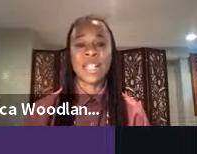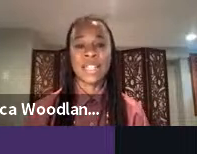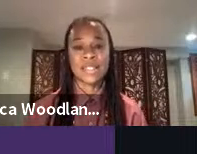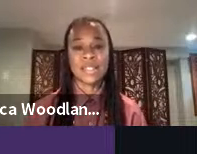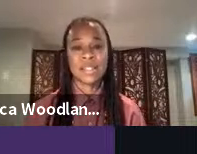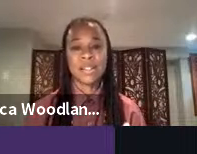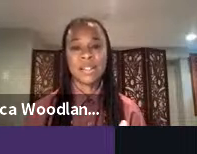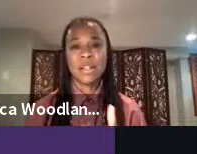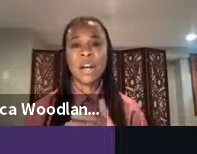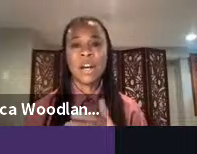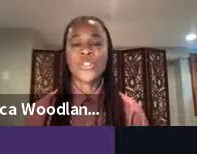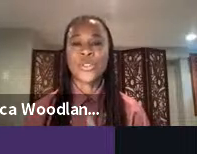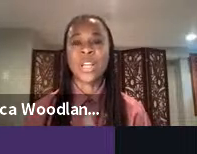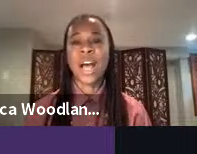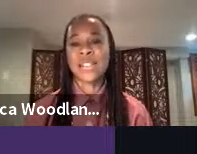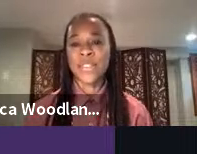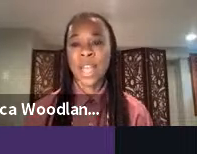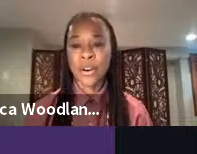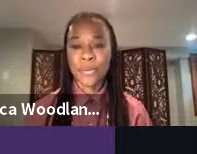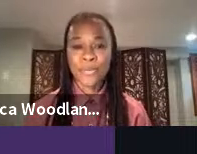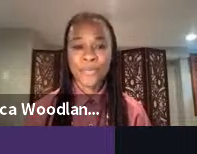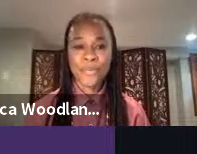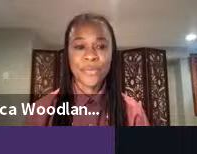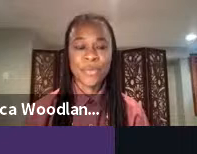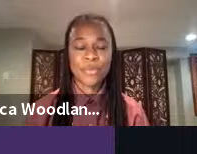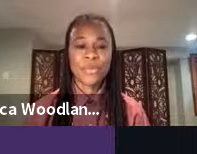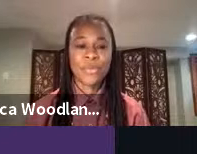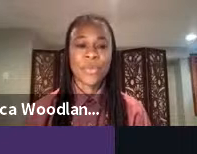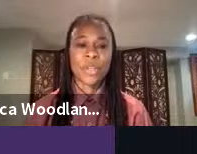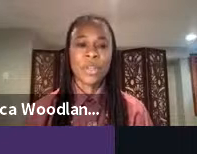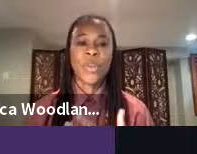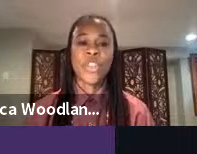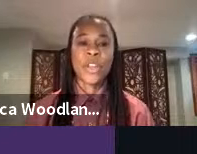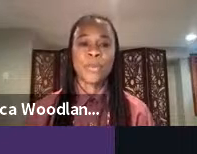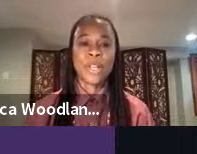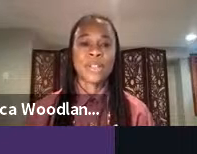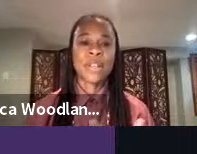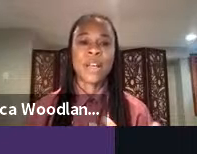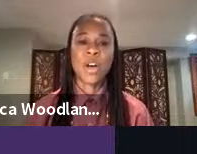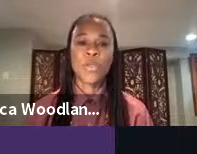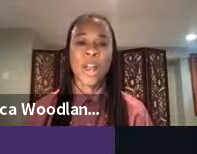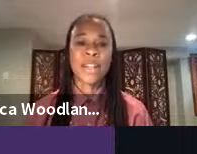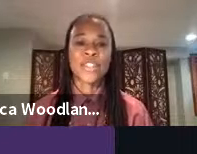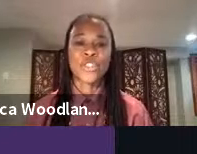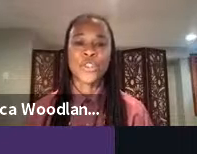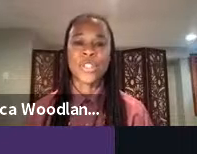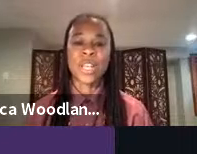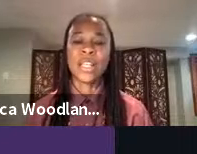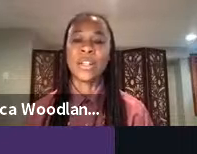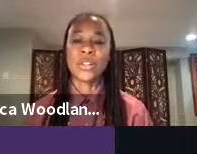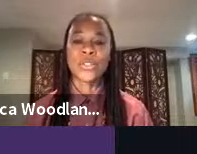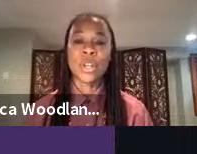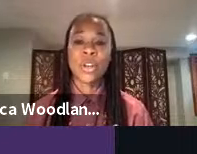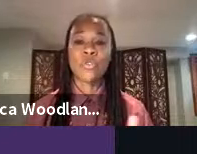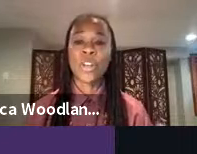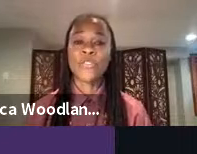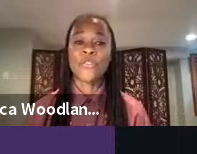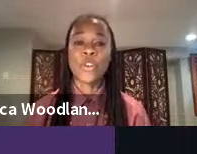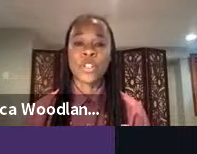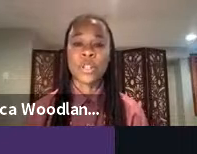conditions of violence under the guise of care. When therapists, health practitioners, and